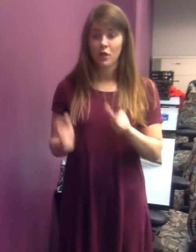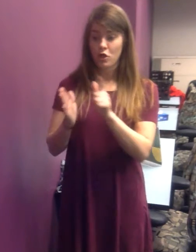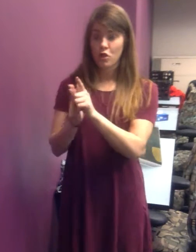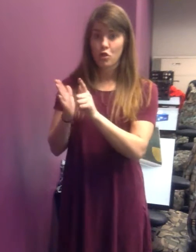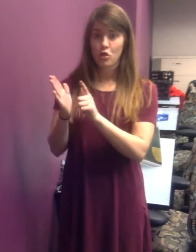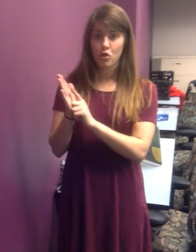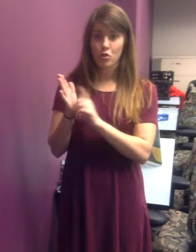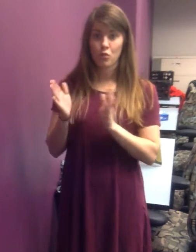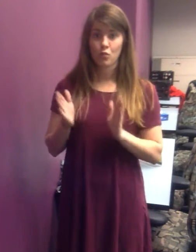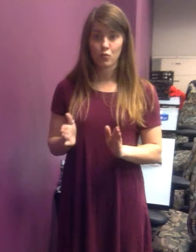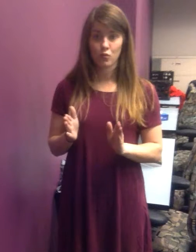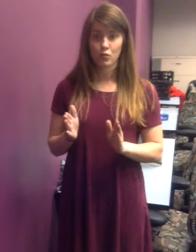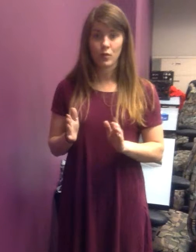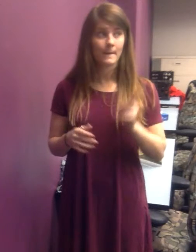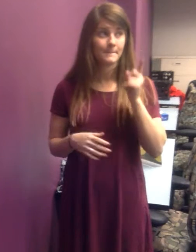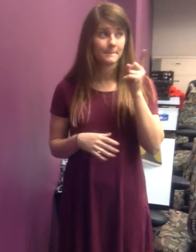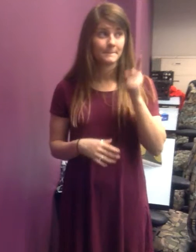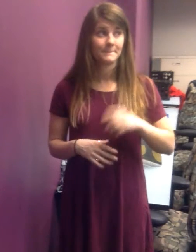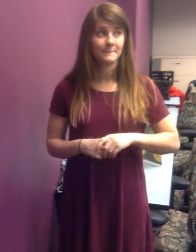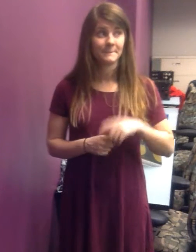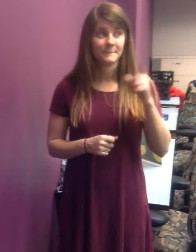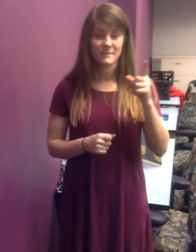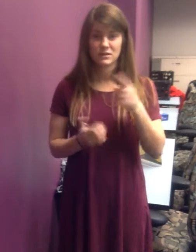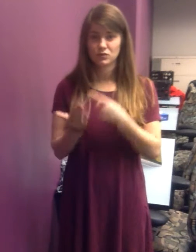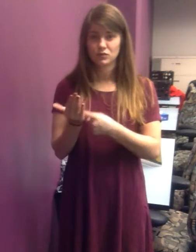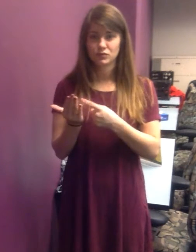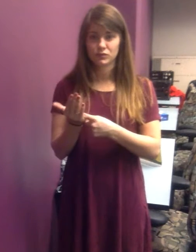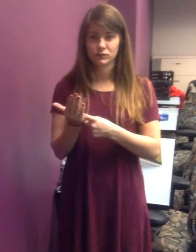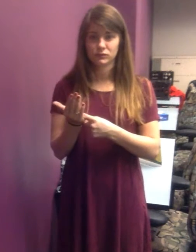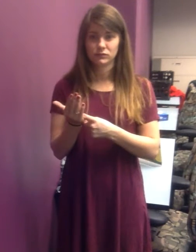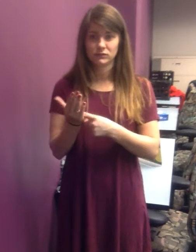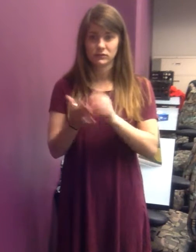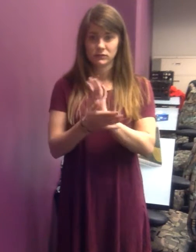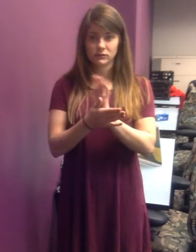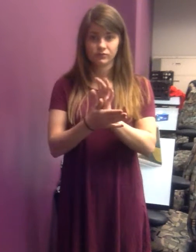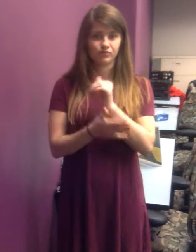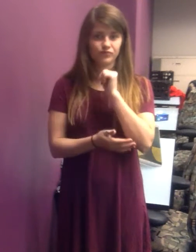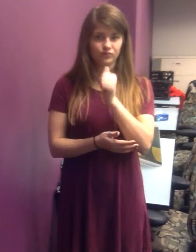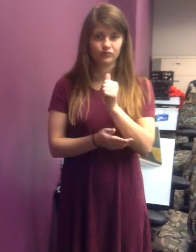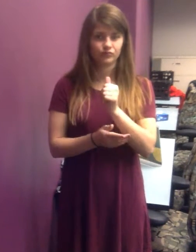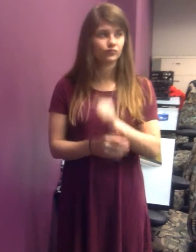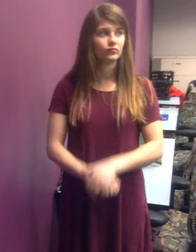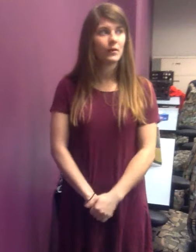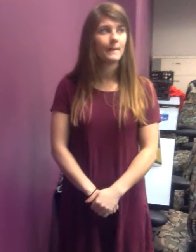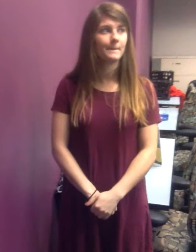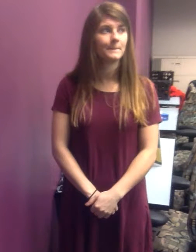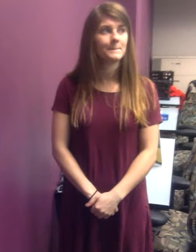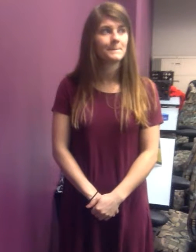Frontline on camera, but ATI told us they were just looking for insights into how scientists made their deliberations.